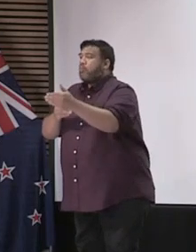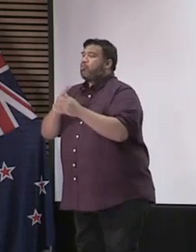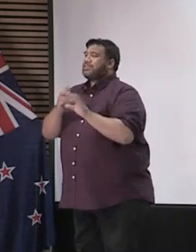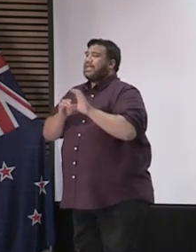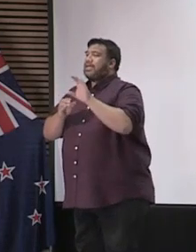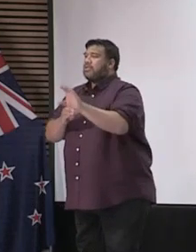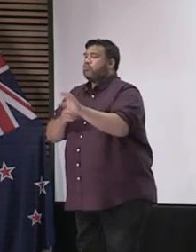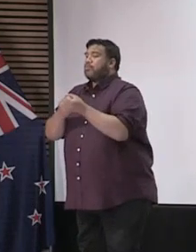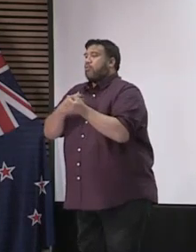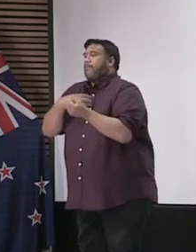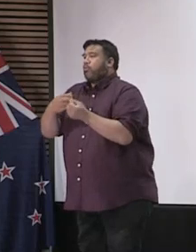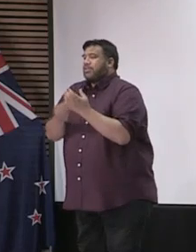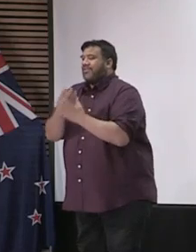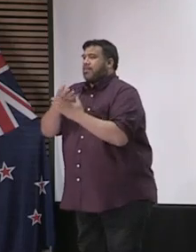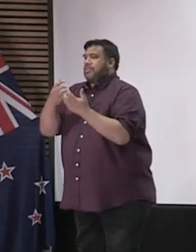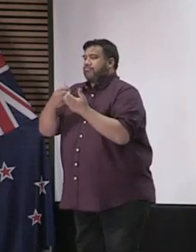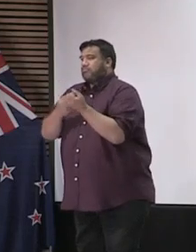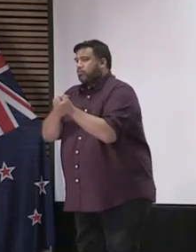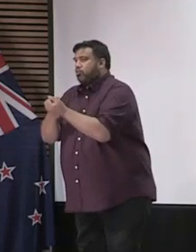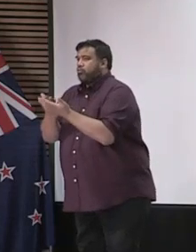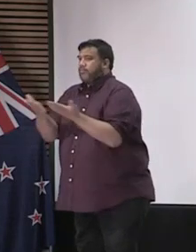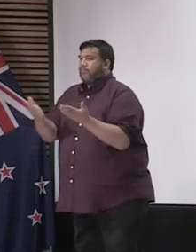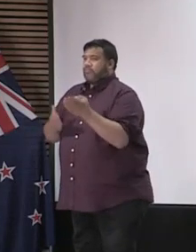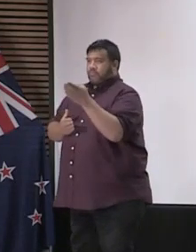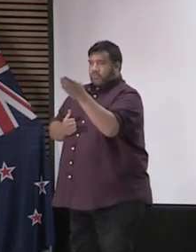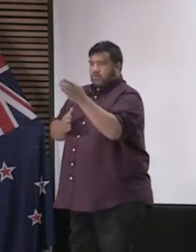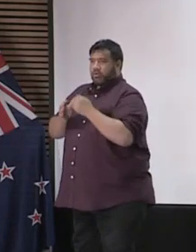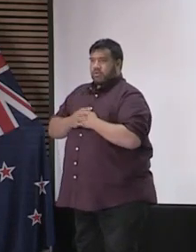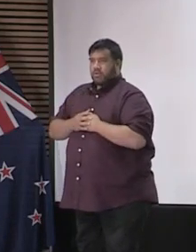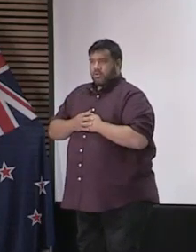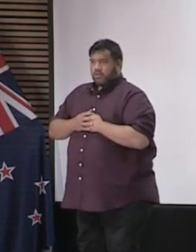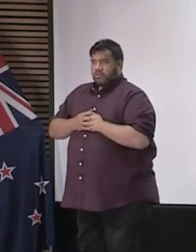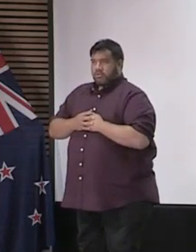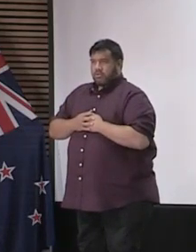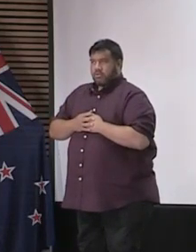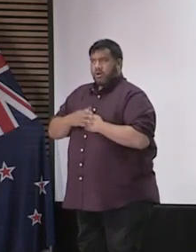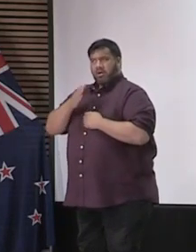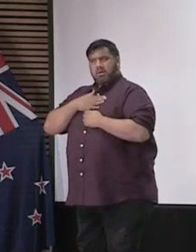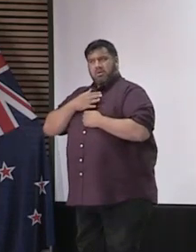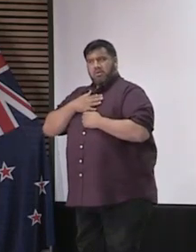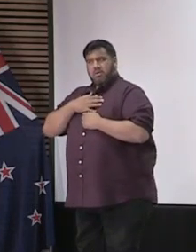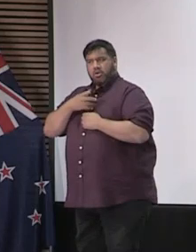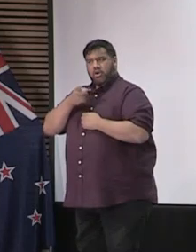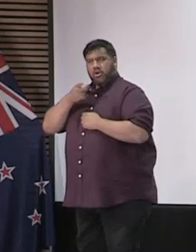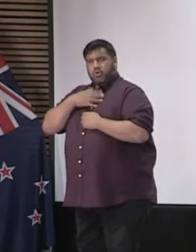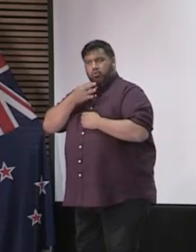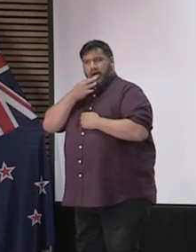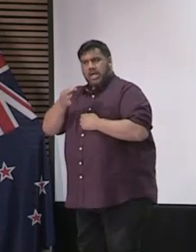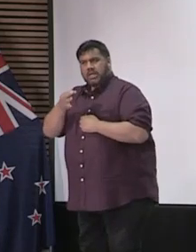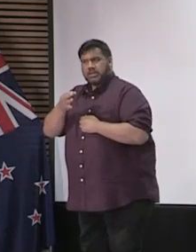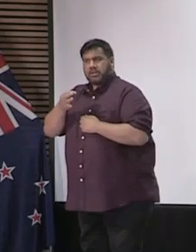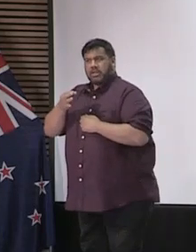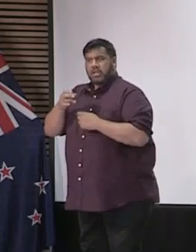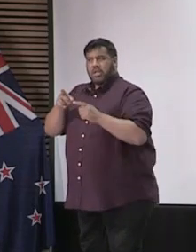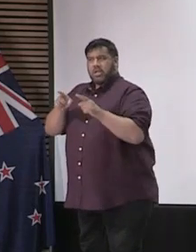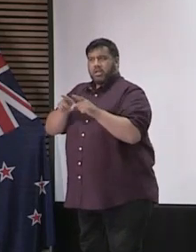tranche. Are you in the position where you might look at overriding some of those ComCom decisions? Are we in a space where some of those past